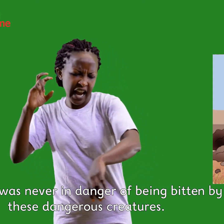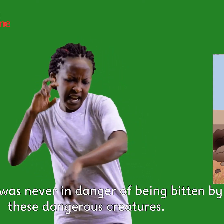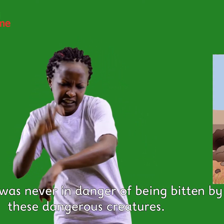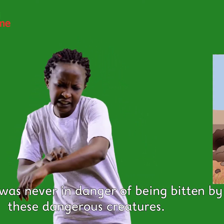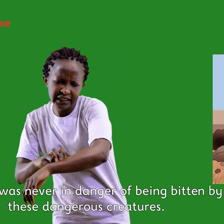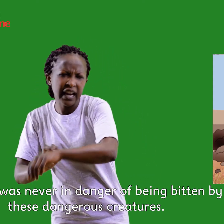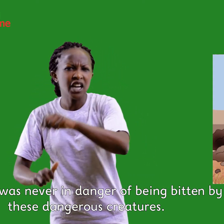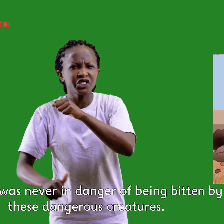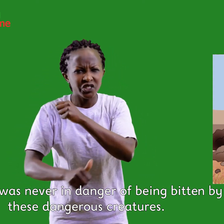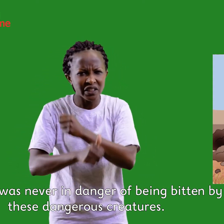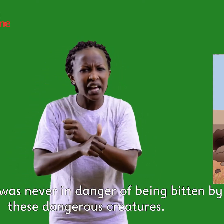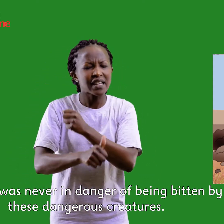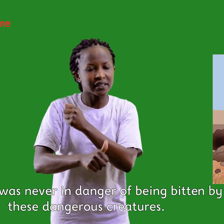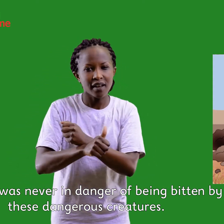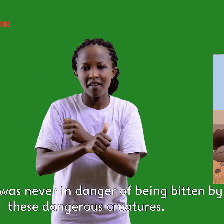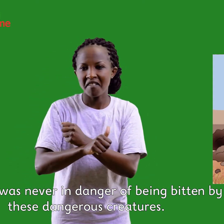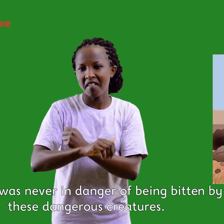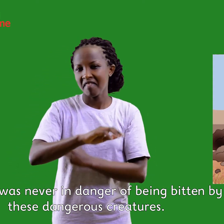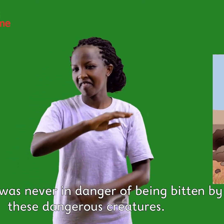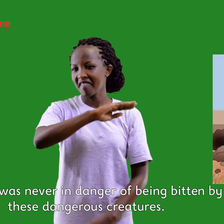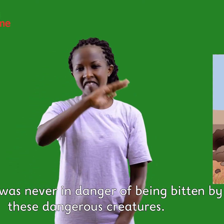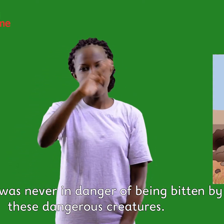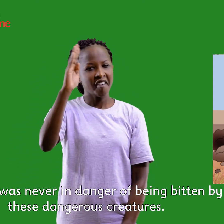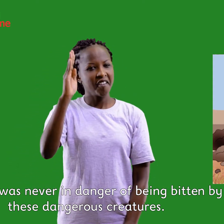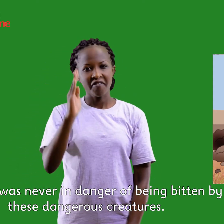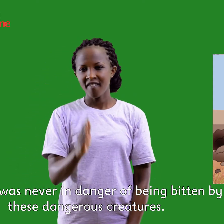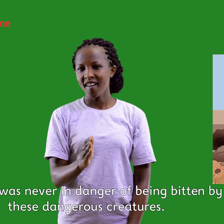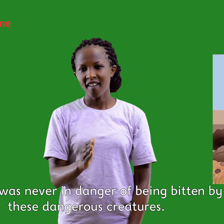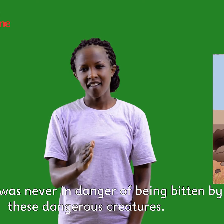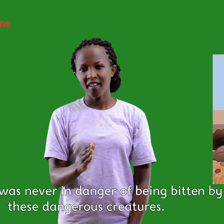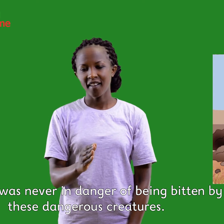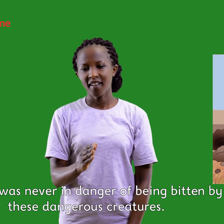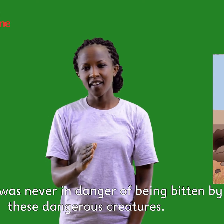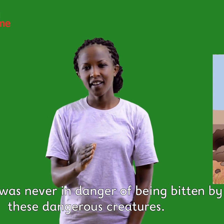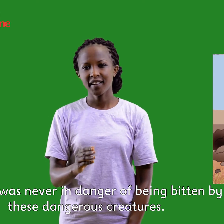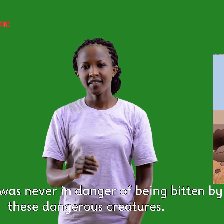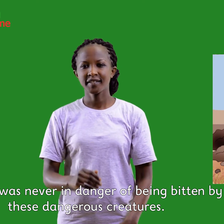But Akai was never in danger of being bitten by these dangerous creatures.